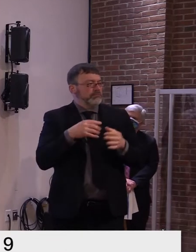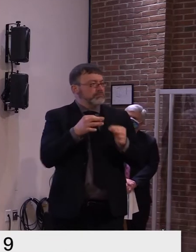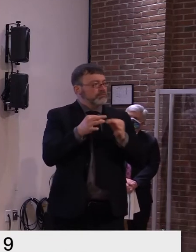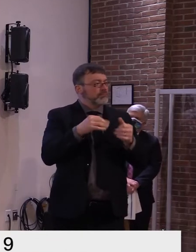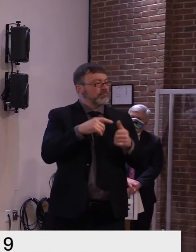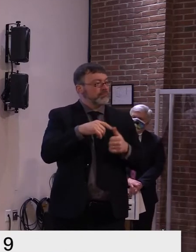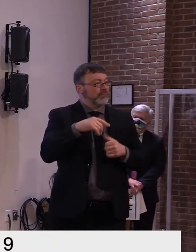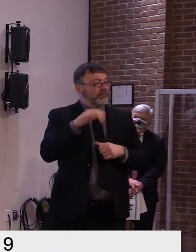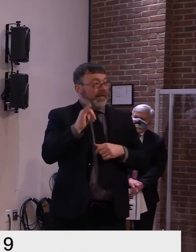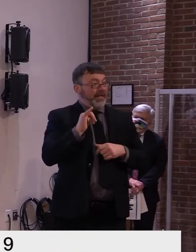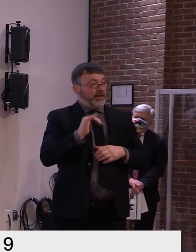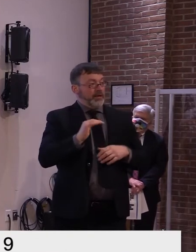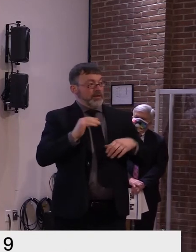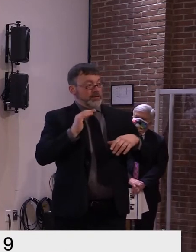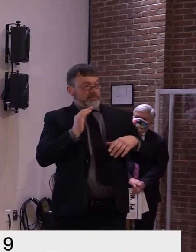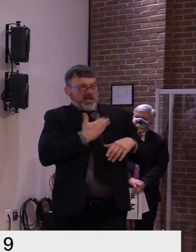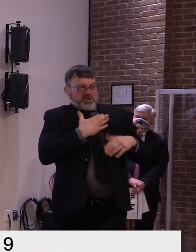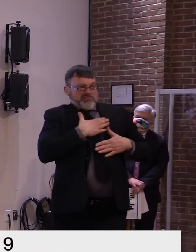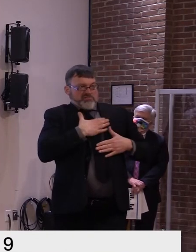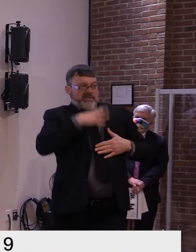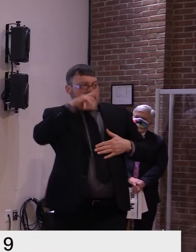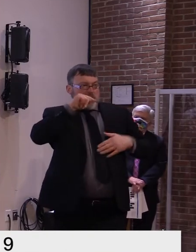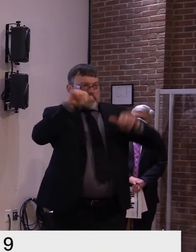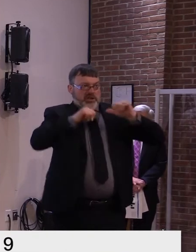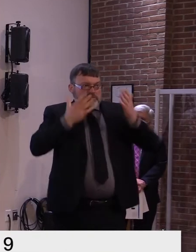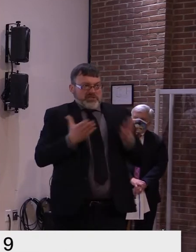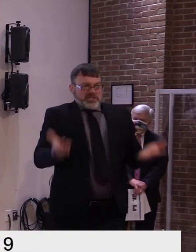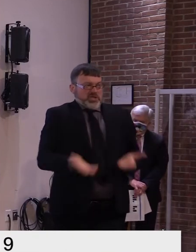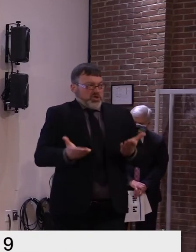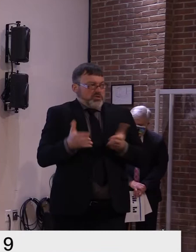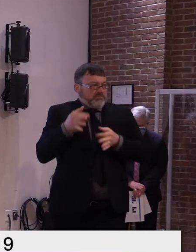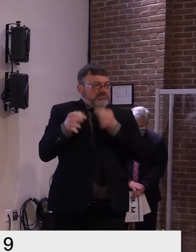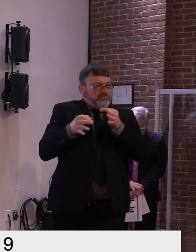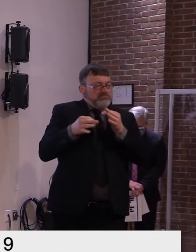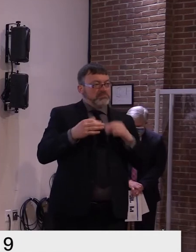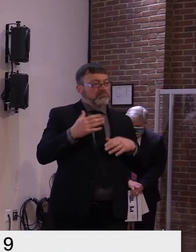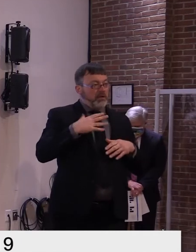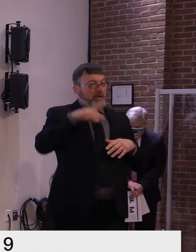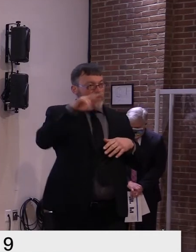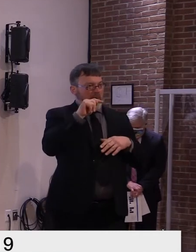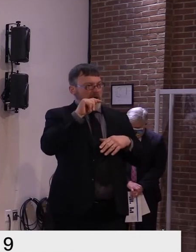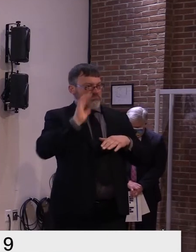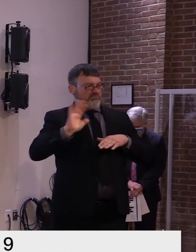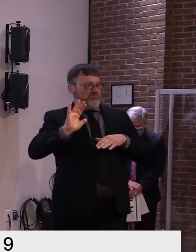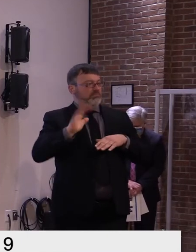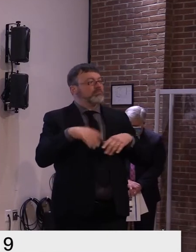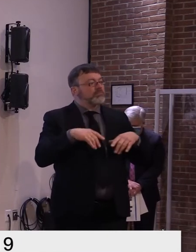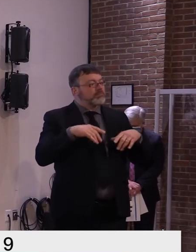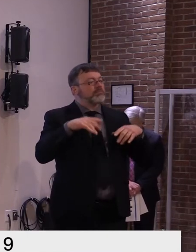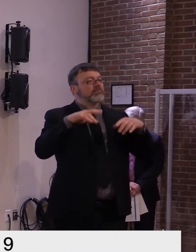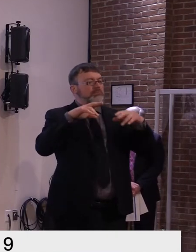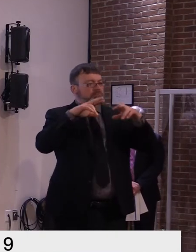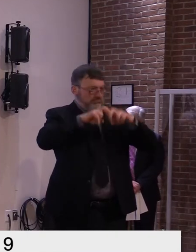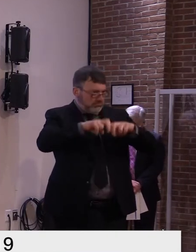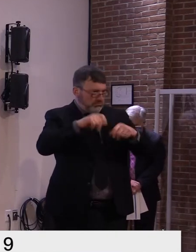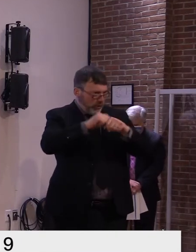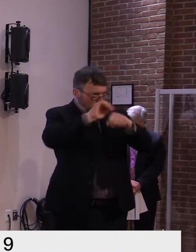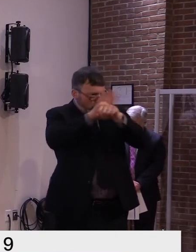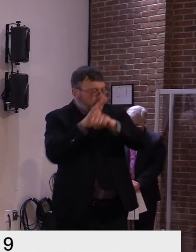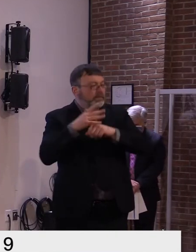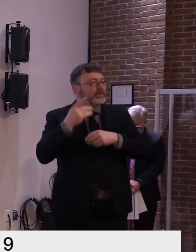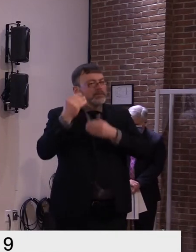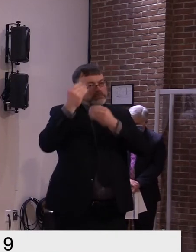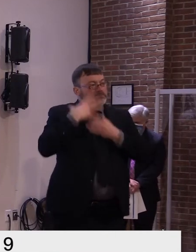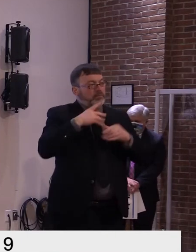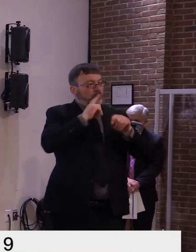scientists published yesterday in the CDC's Morbidity and Mortality Weekly Report, where once again Vermont has